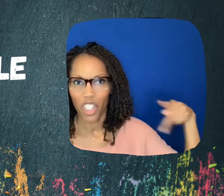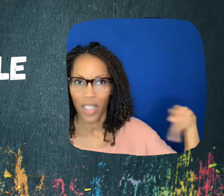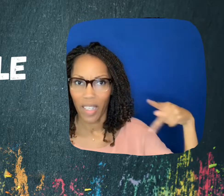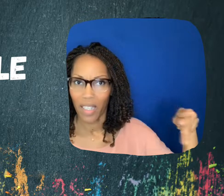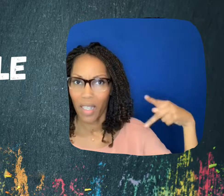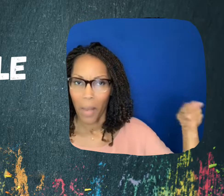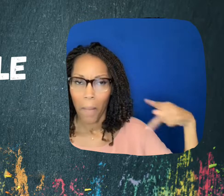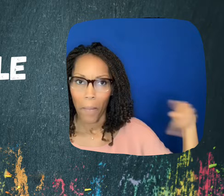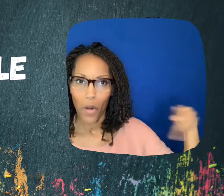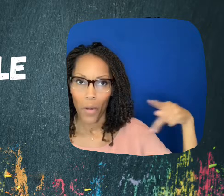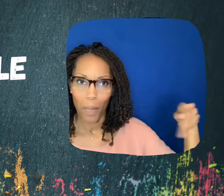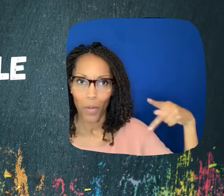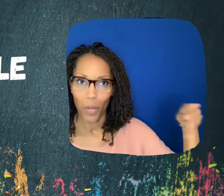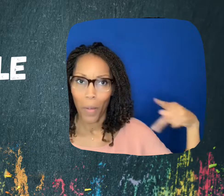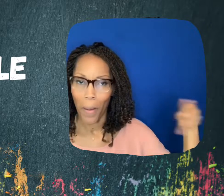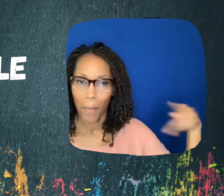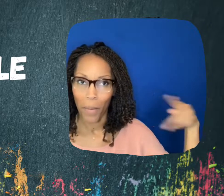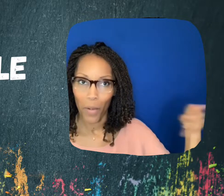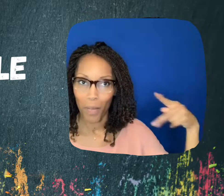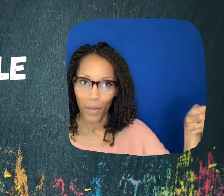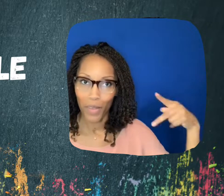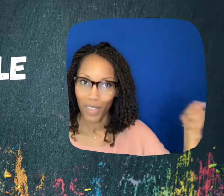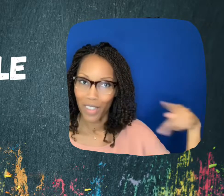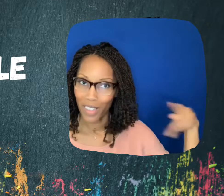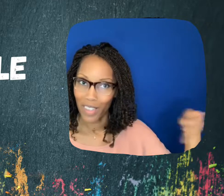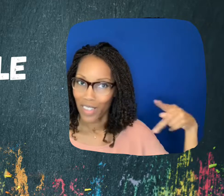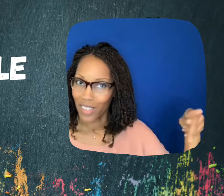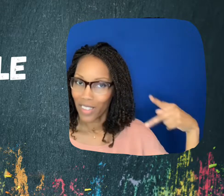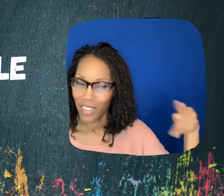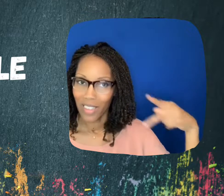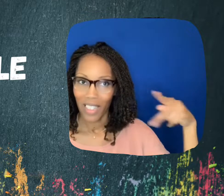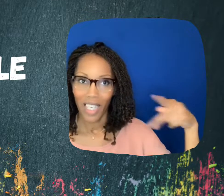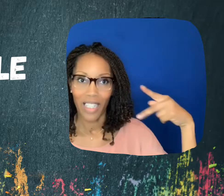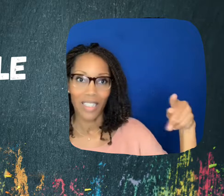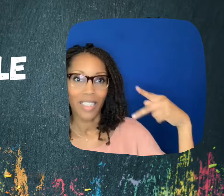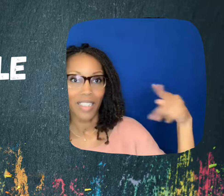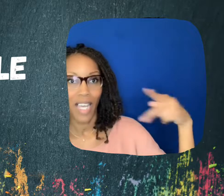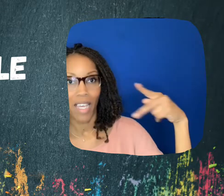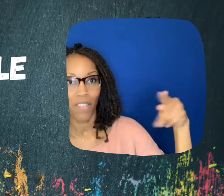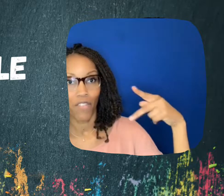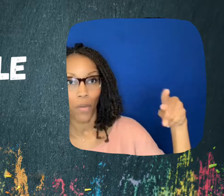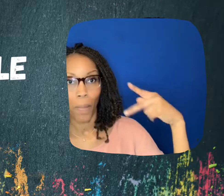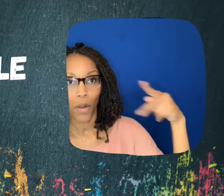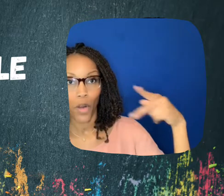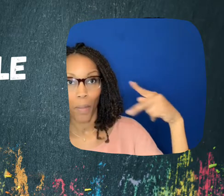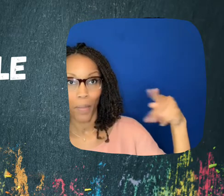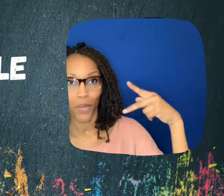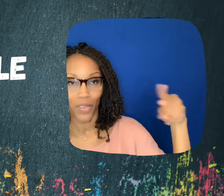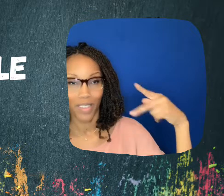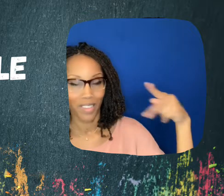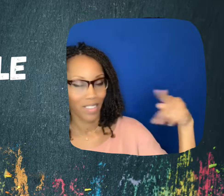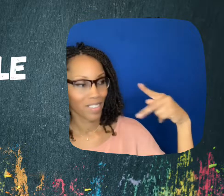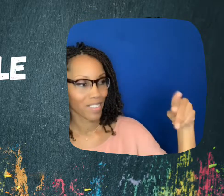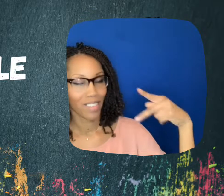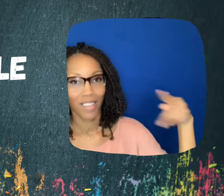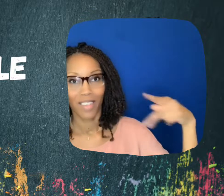we're going to shake it. Purple, purple. That is the sign for